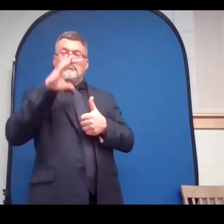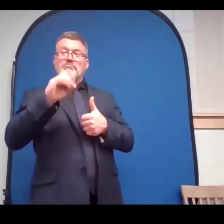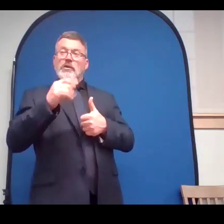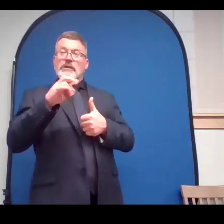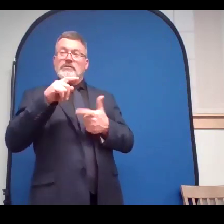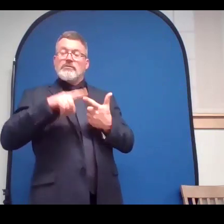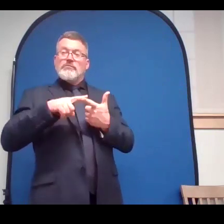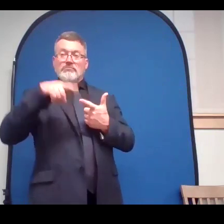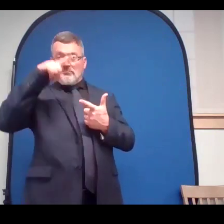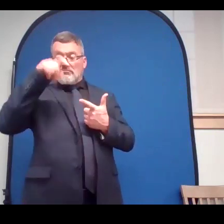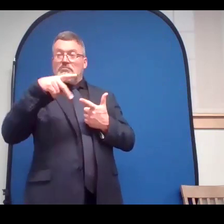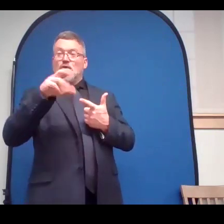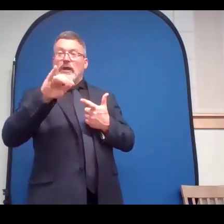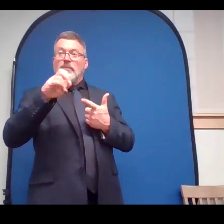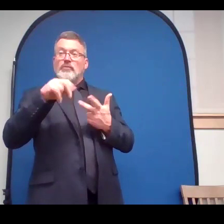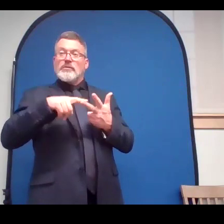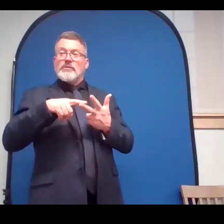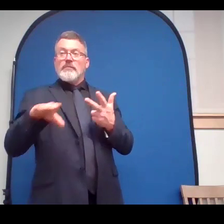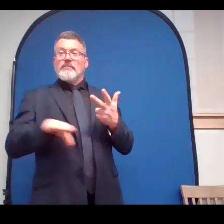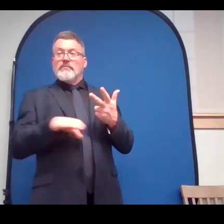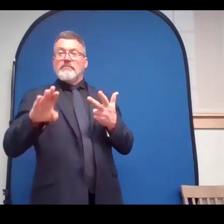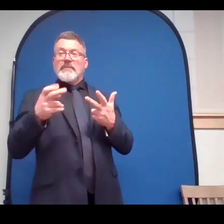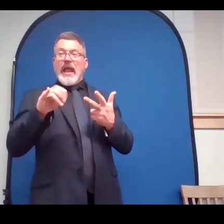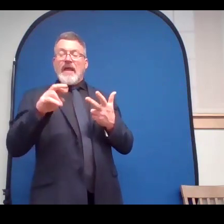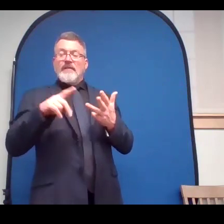as abnormal, correct?